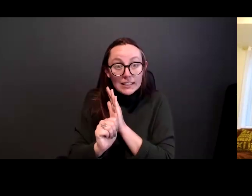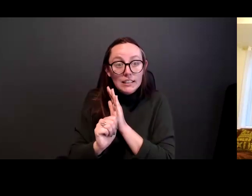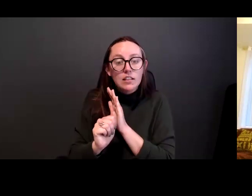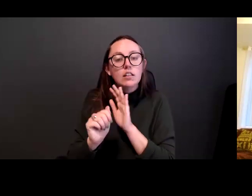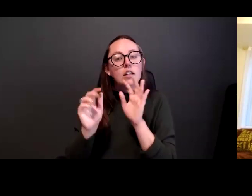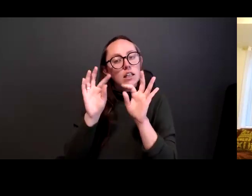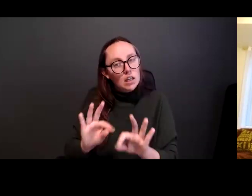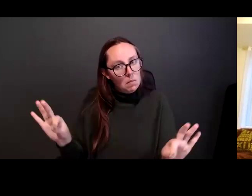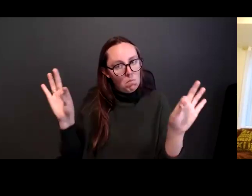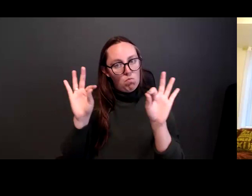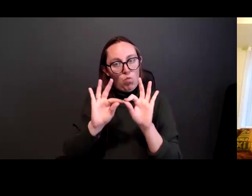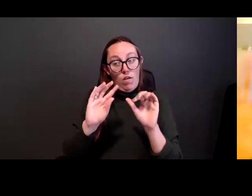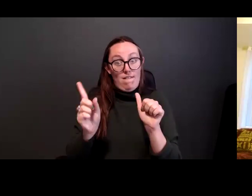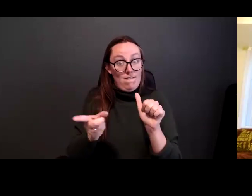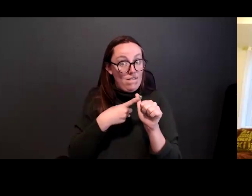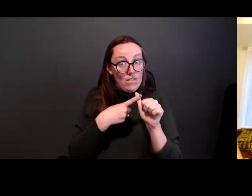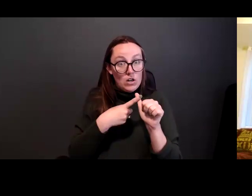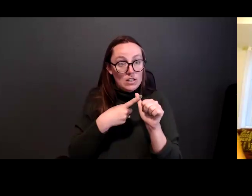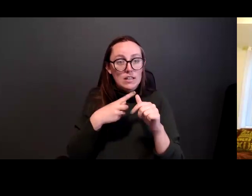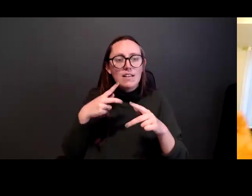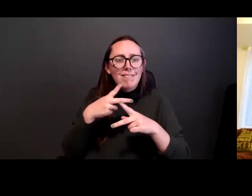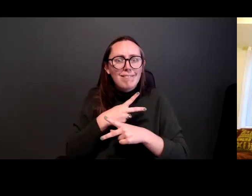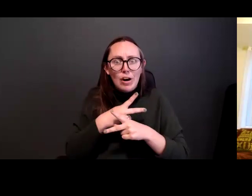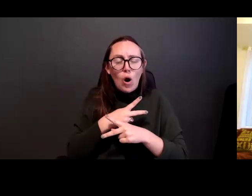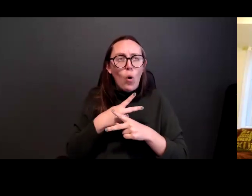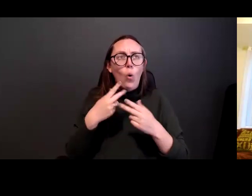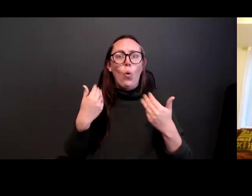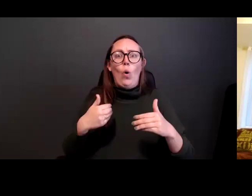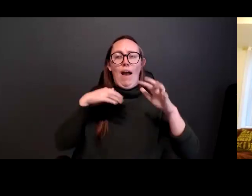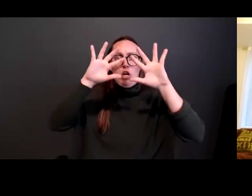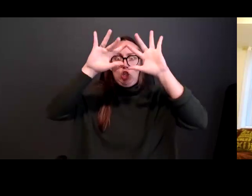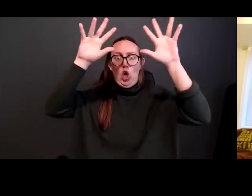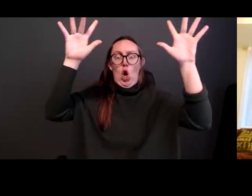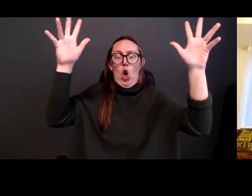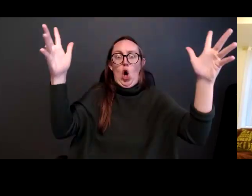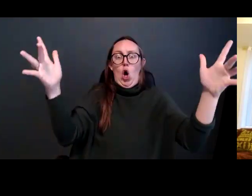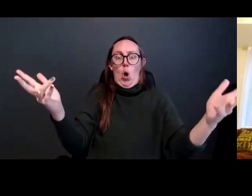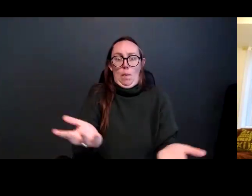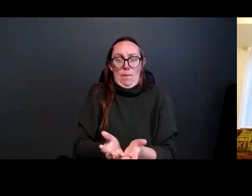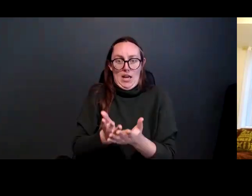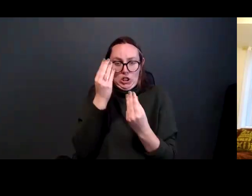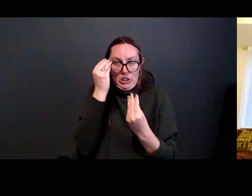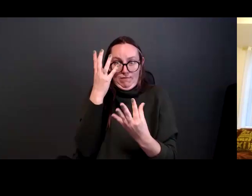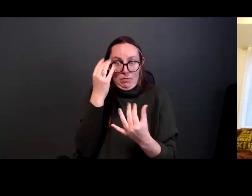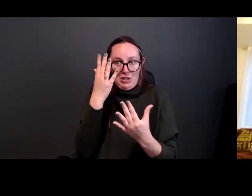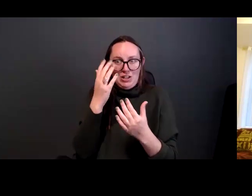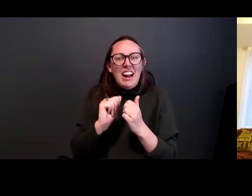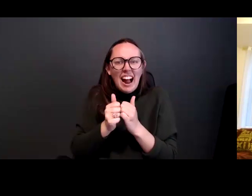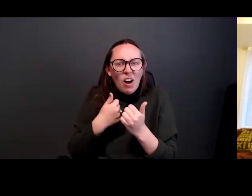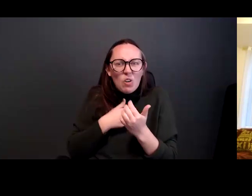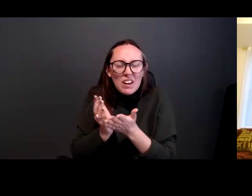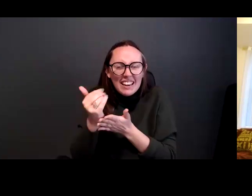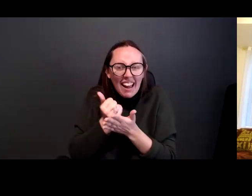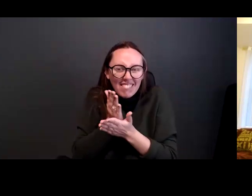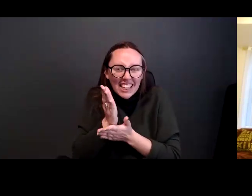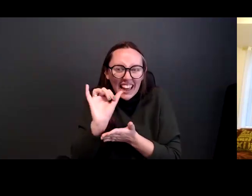how to navigate this huge wealth of information that we have out there, and how, you know, it just becomes